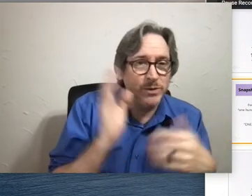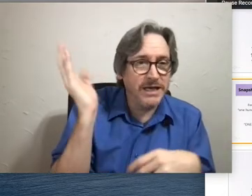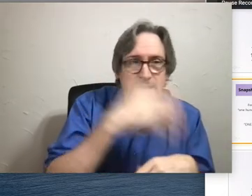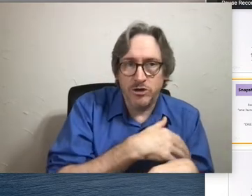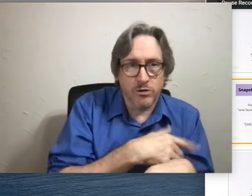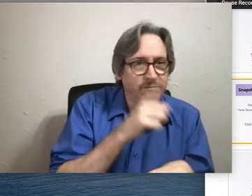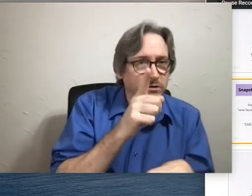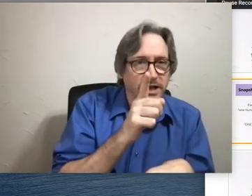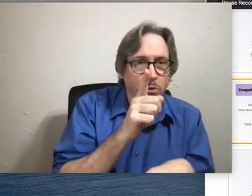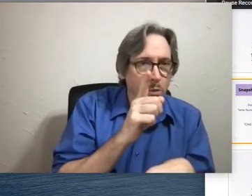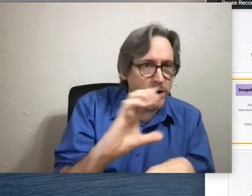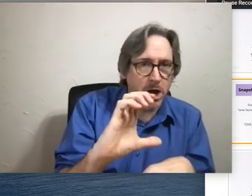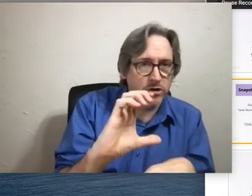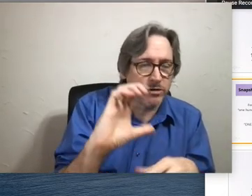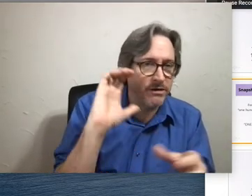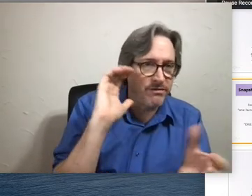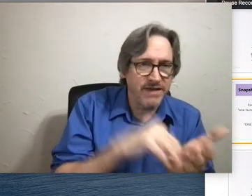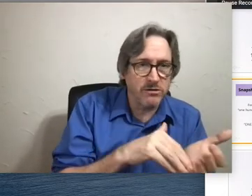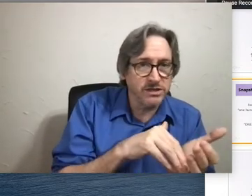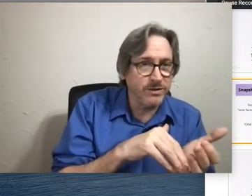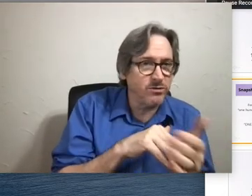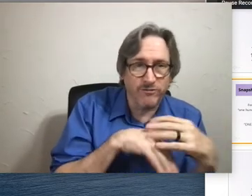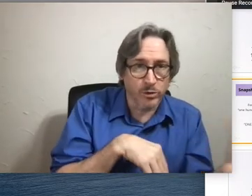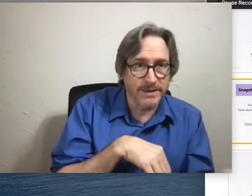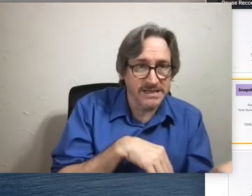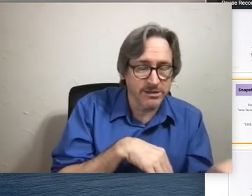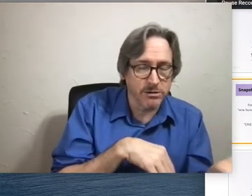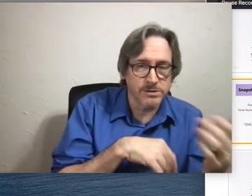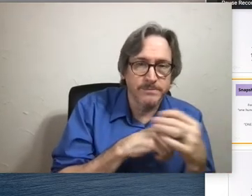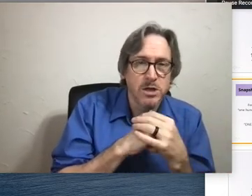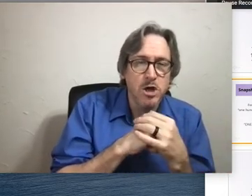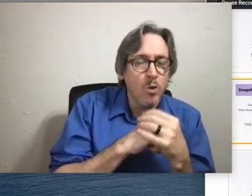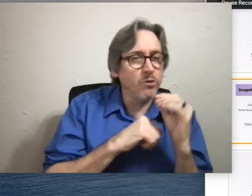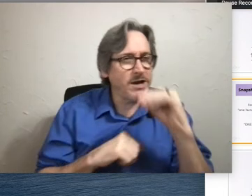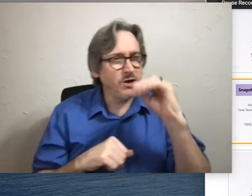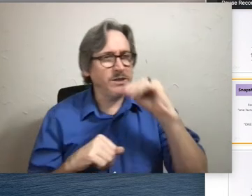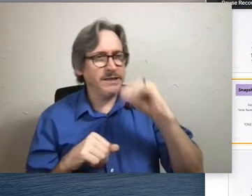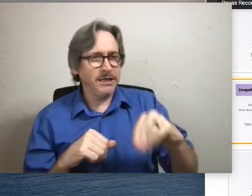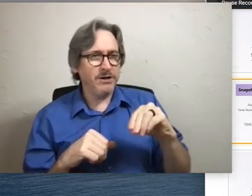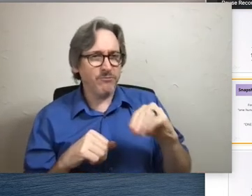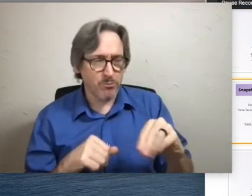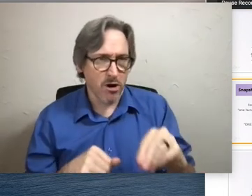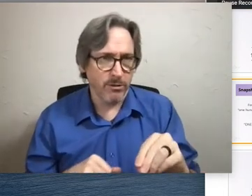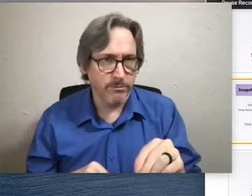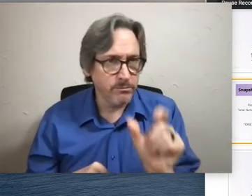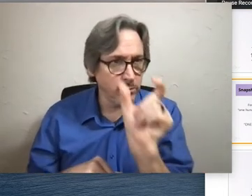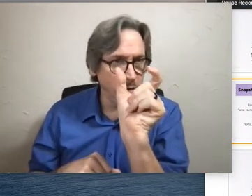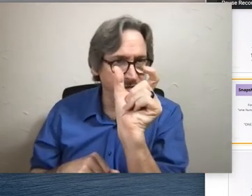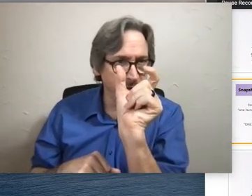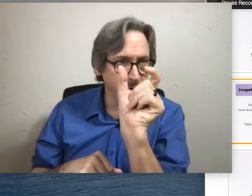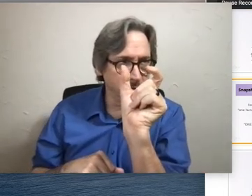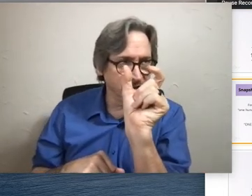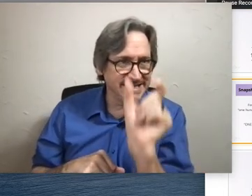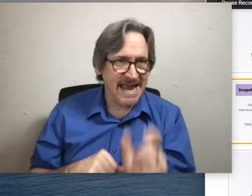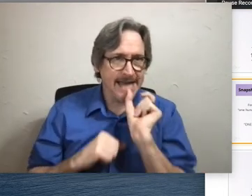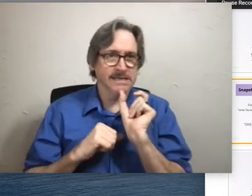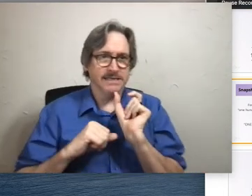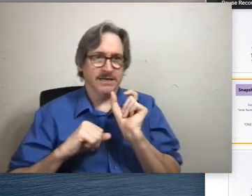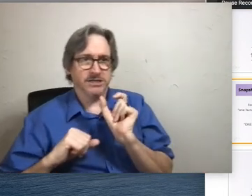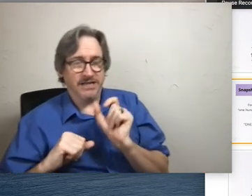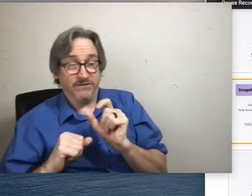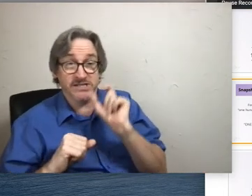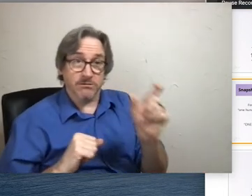oftentimes we can ignore it for like 100,000. We don't have to worry about the zeros. We run into a little bit of a problem with the